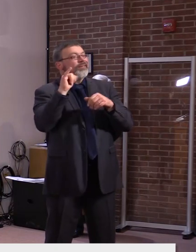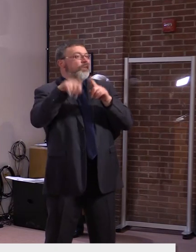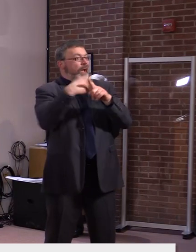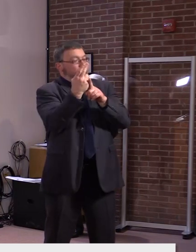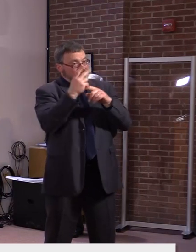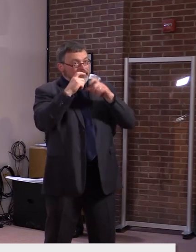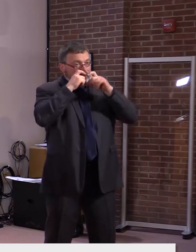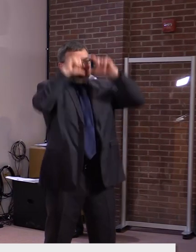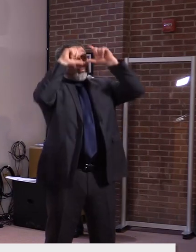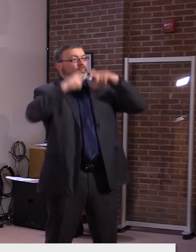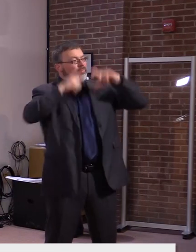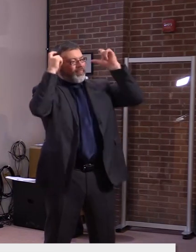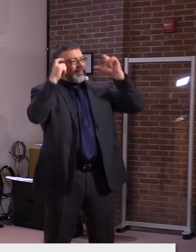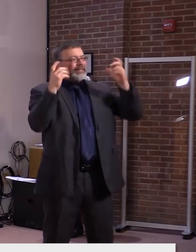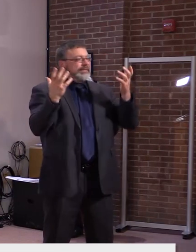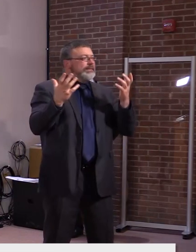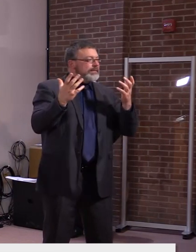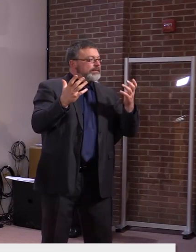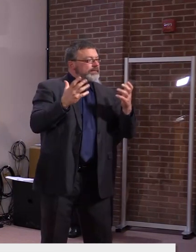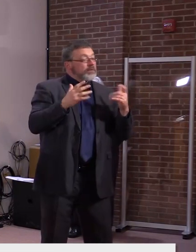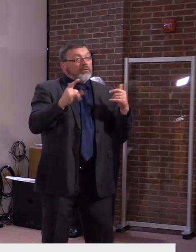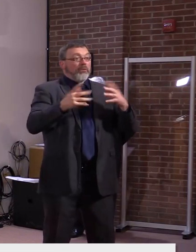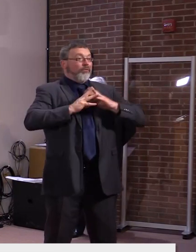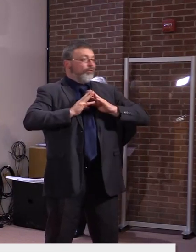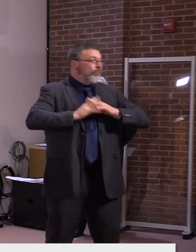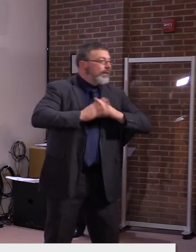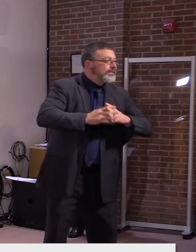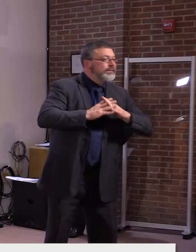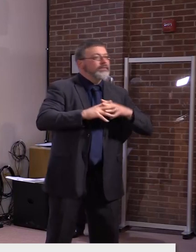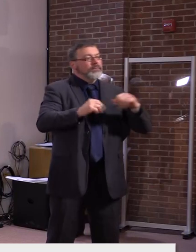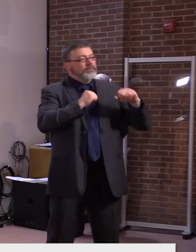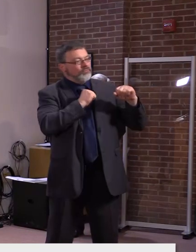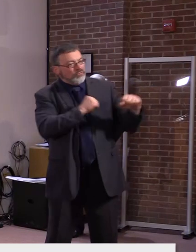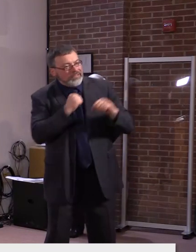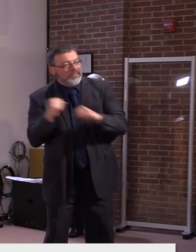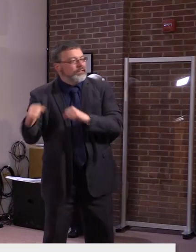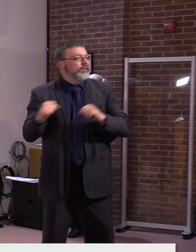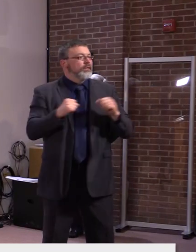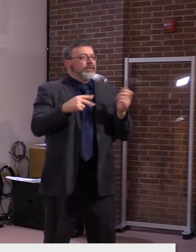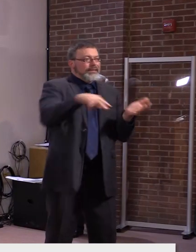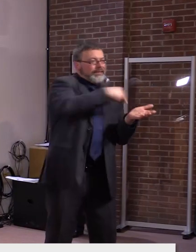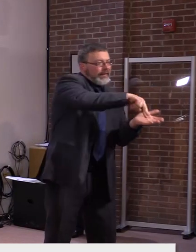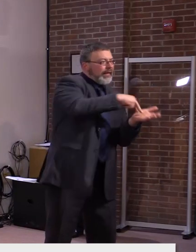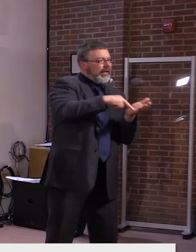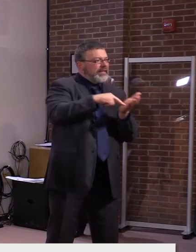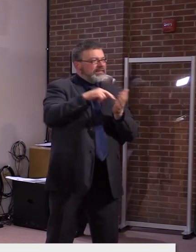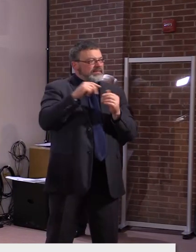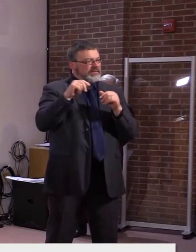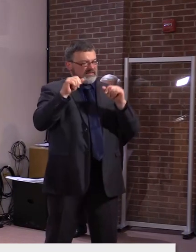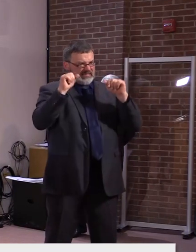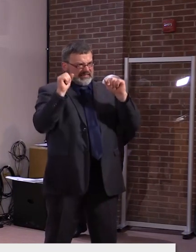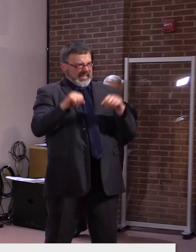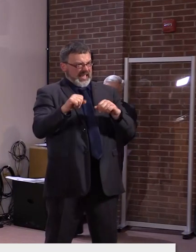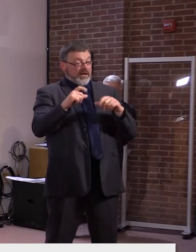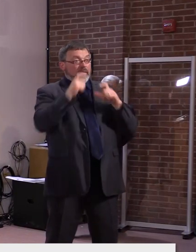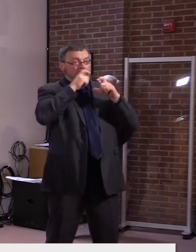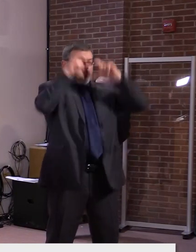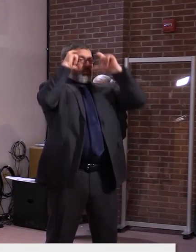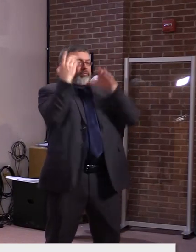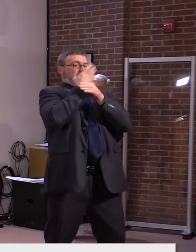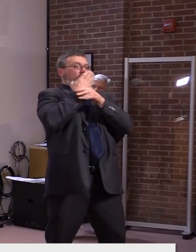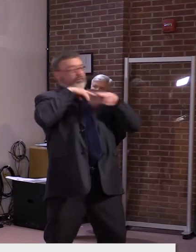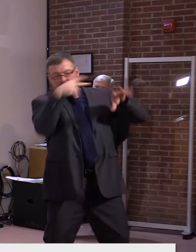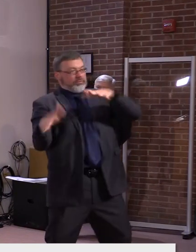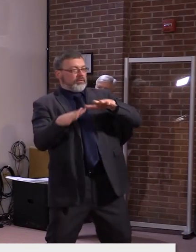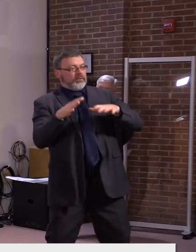like wrestling, gymnastics, cheer, and dance. As Secretary French noted during his remarks, the state's